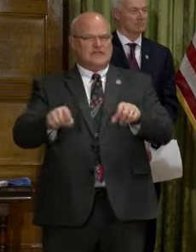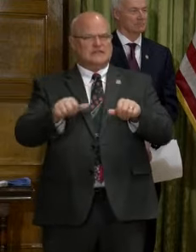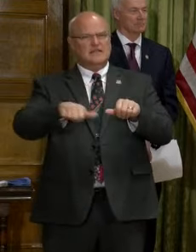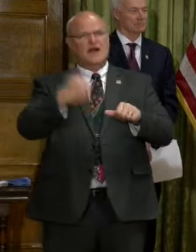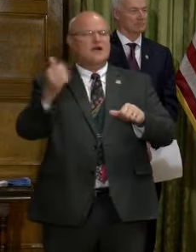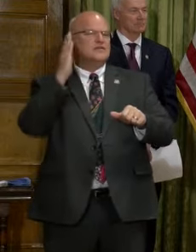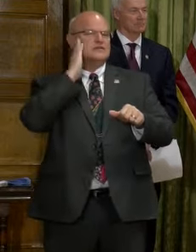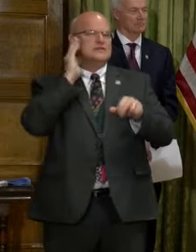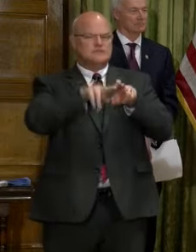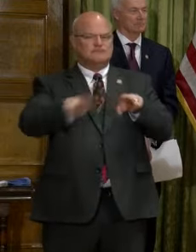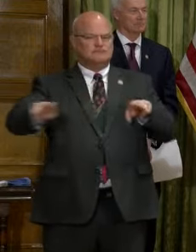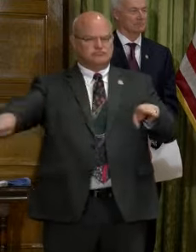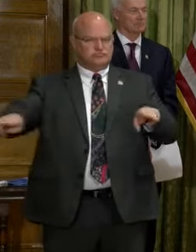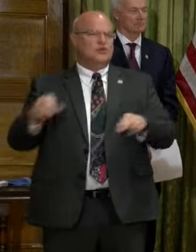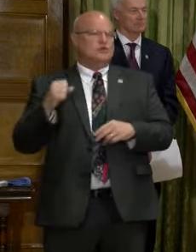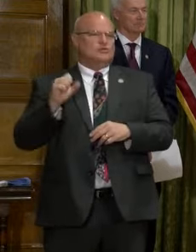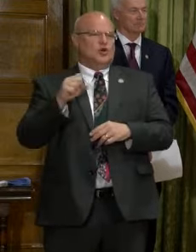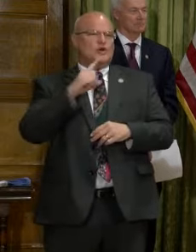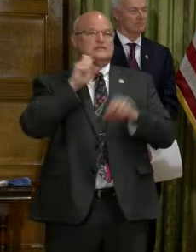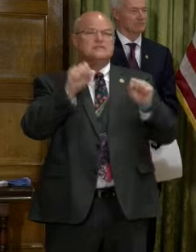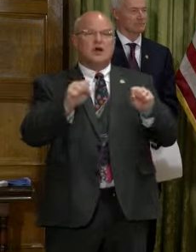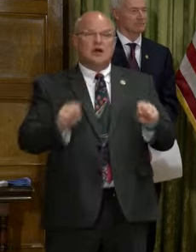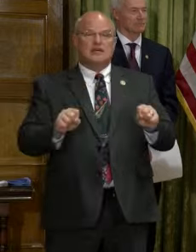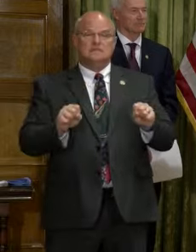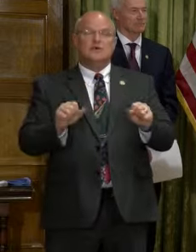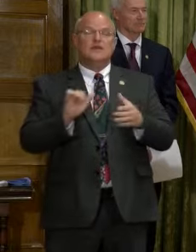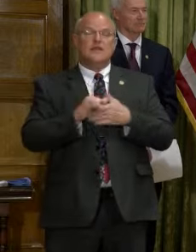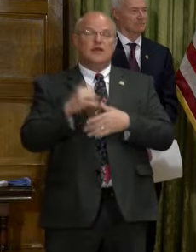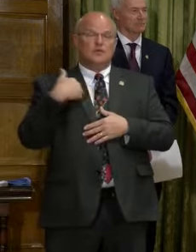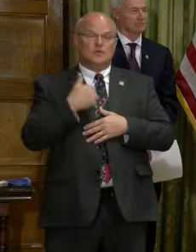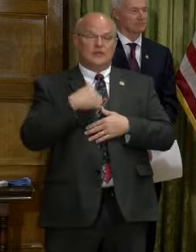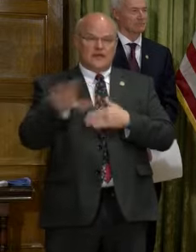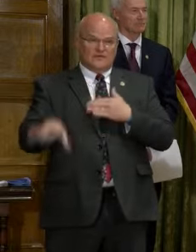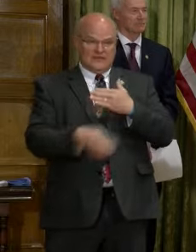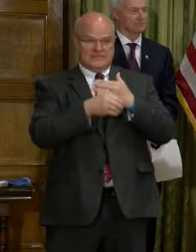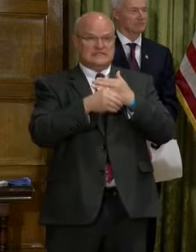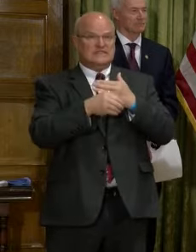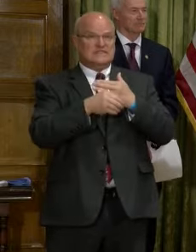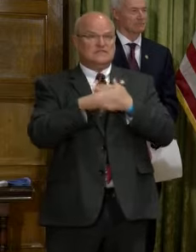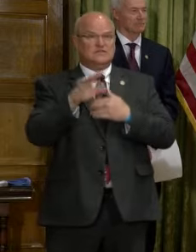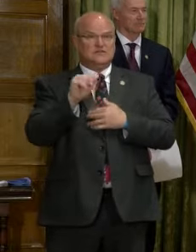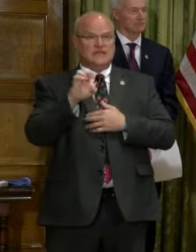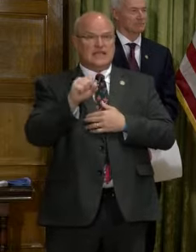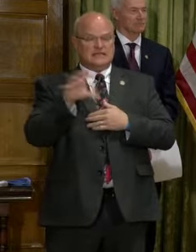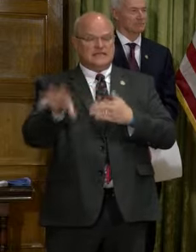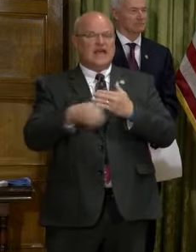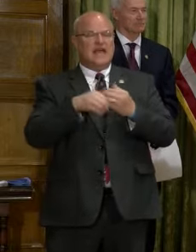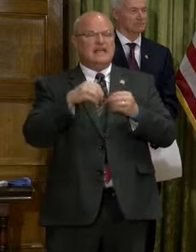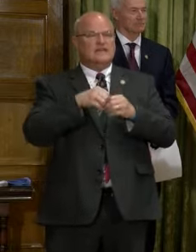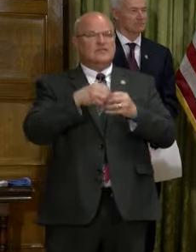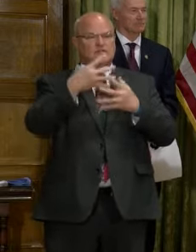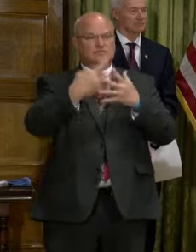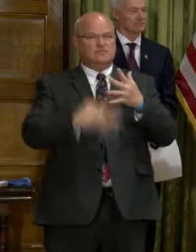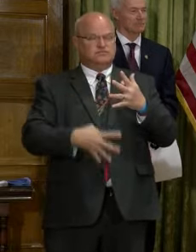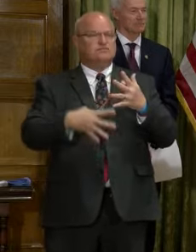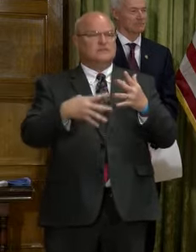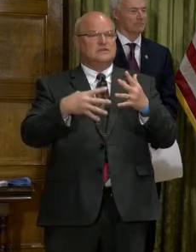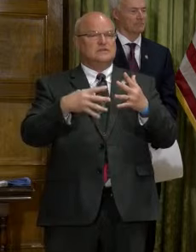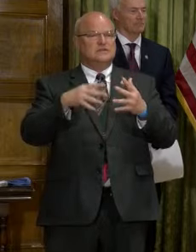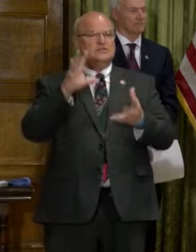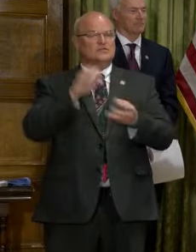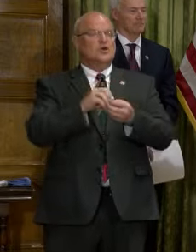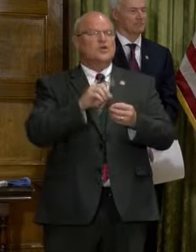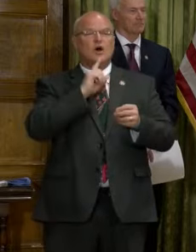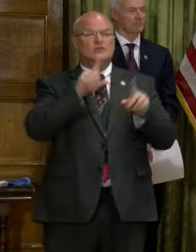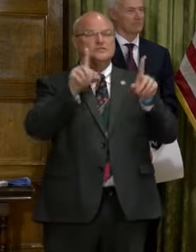testing done, and so it is possible, likely, that we will have additional cases added to the inmate total, and we're